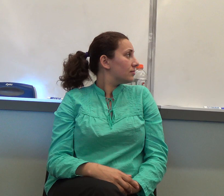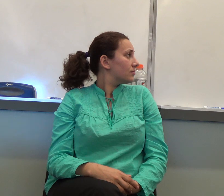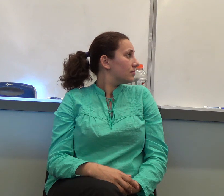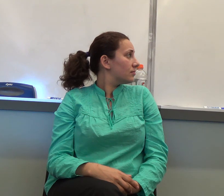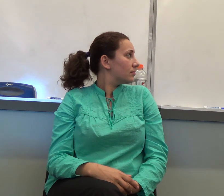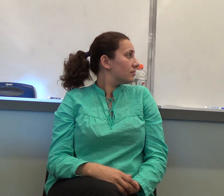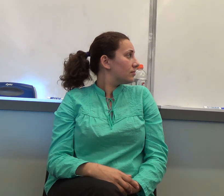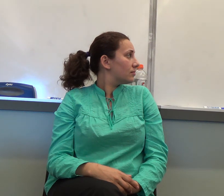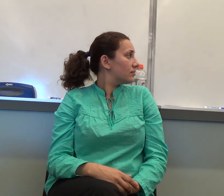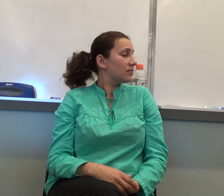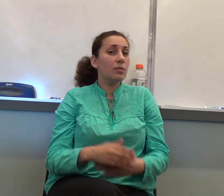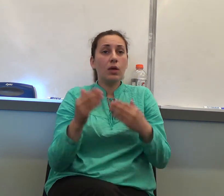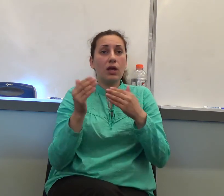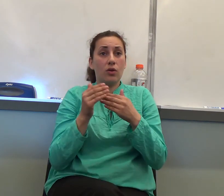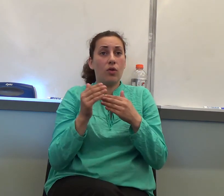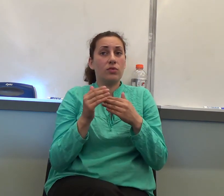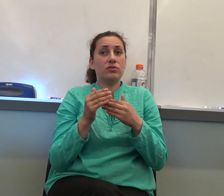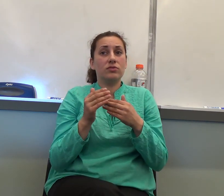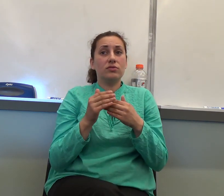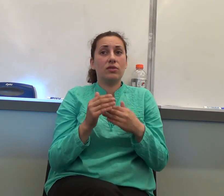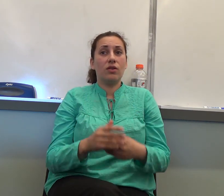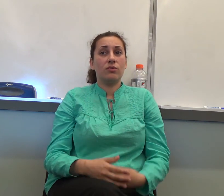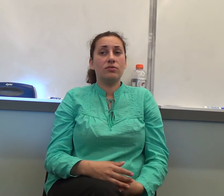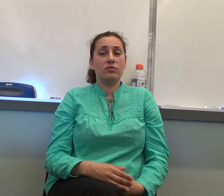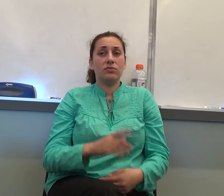Well, it's going to be close. Yeah.